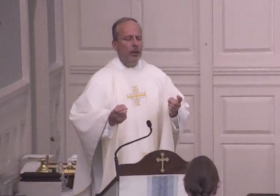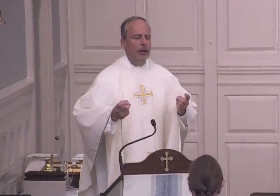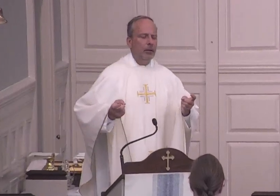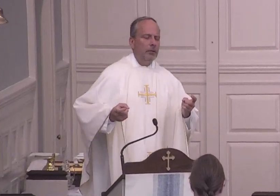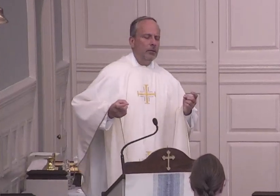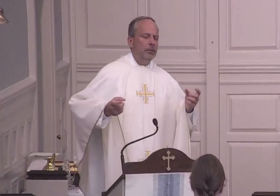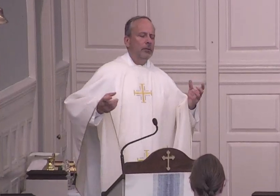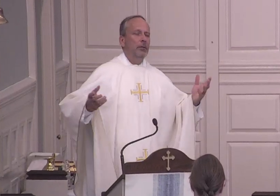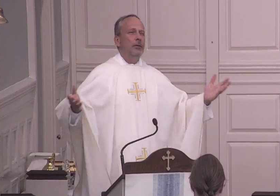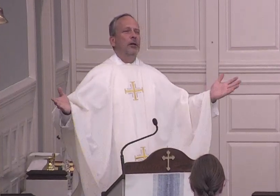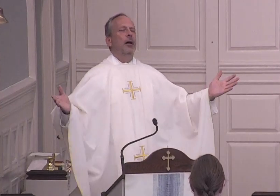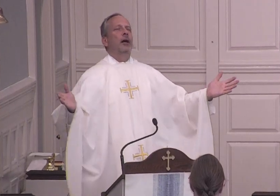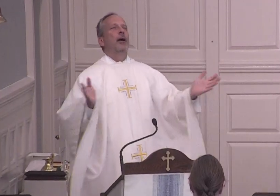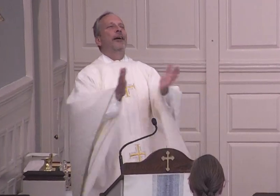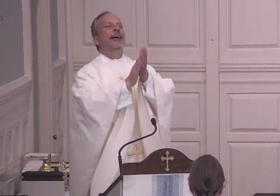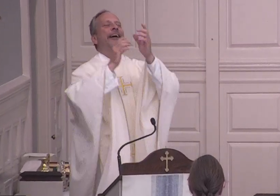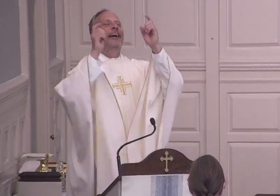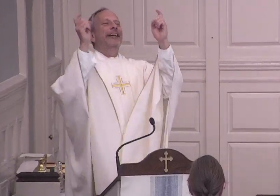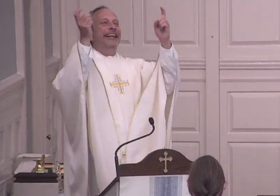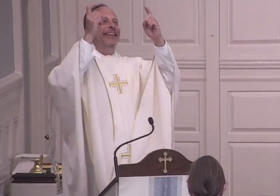Alleluia, alleluia,